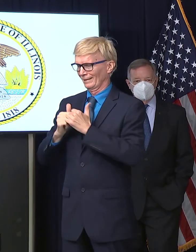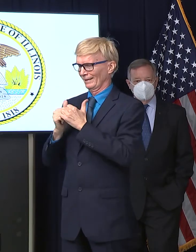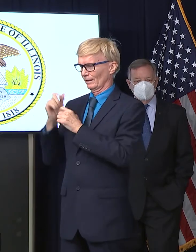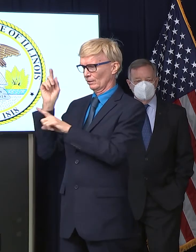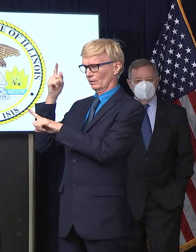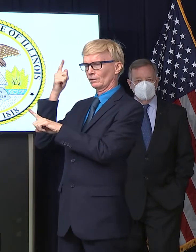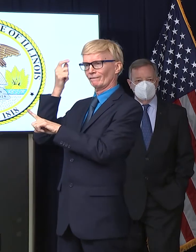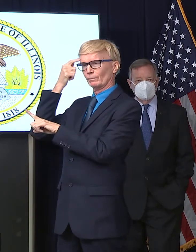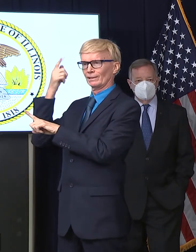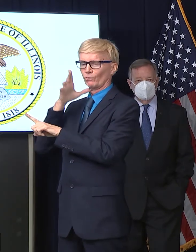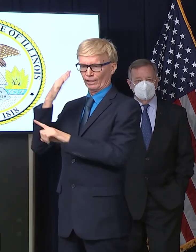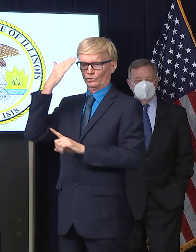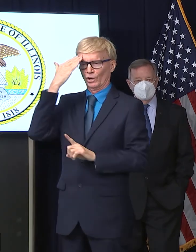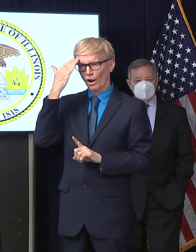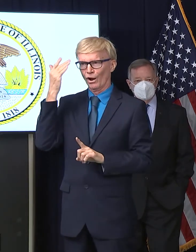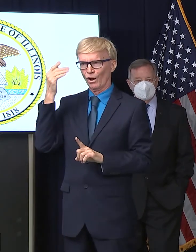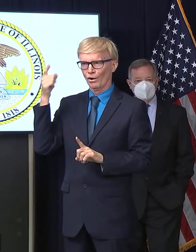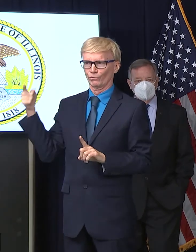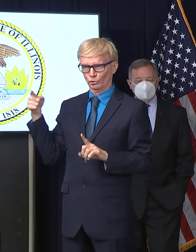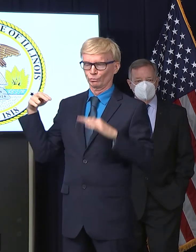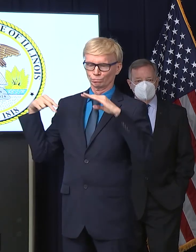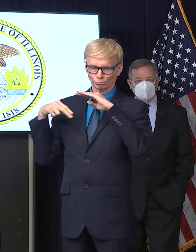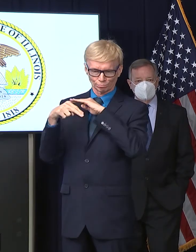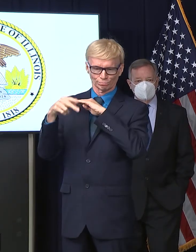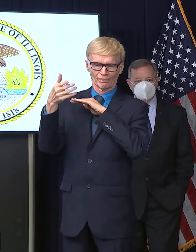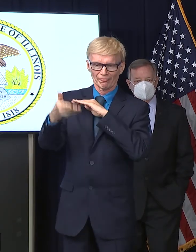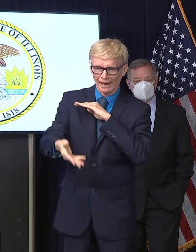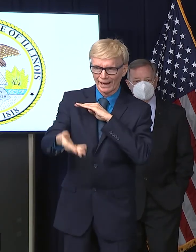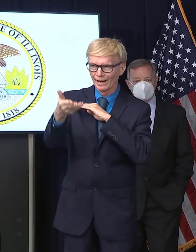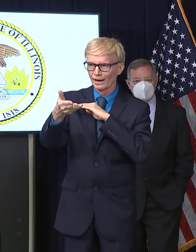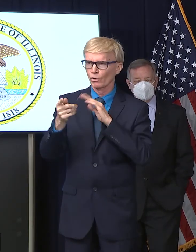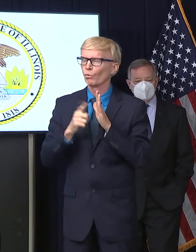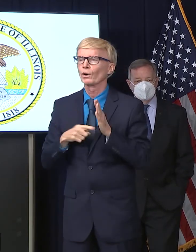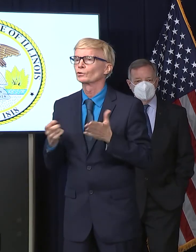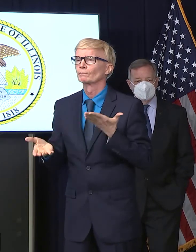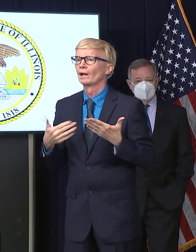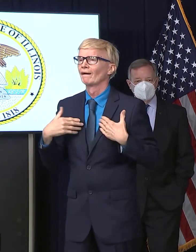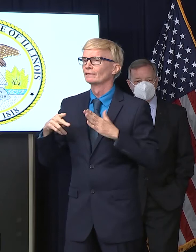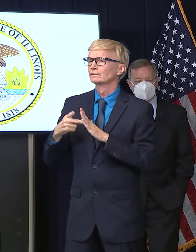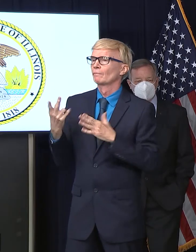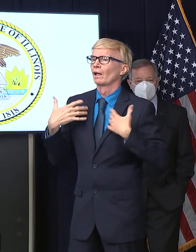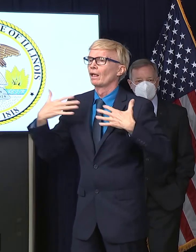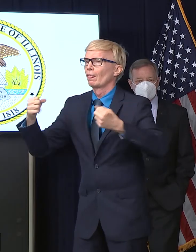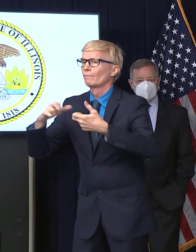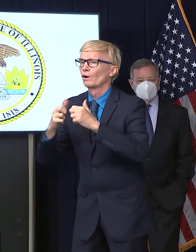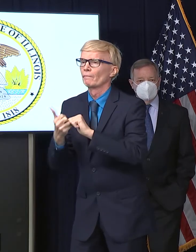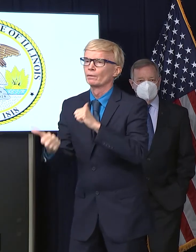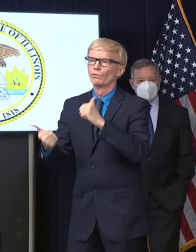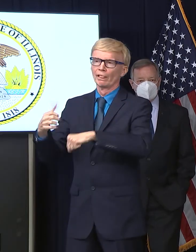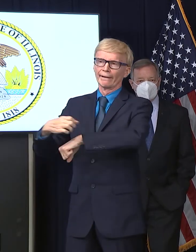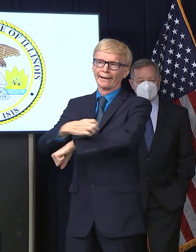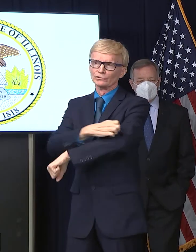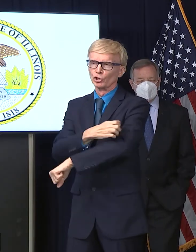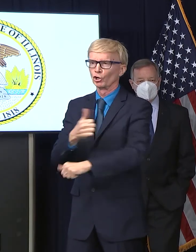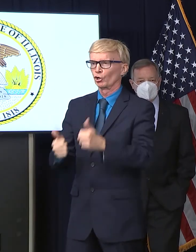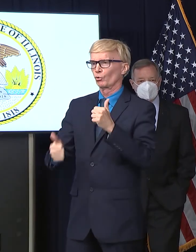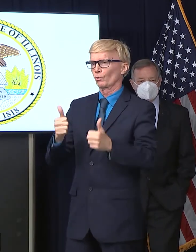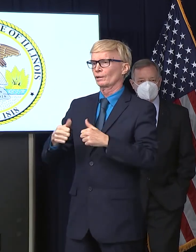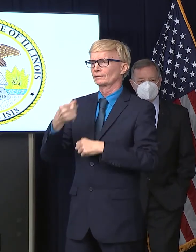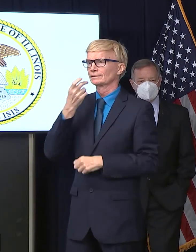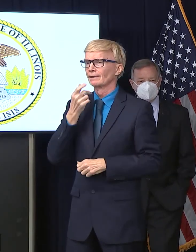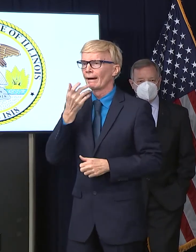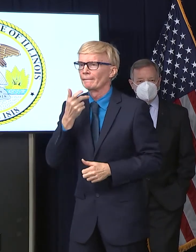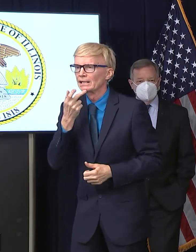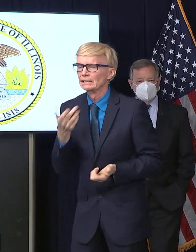to know when you walk in the door what your comorbidities may be. If you have had cancer, if you have had